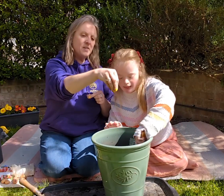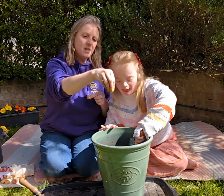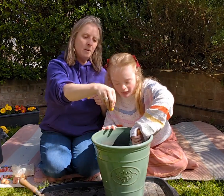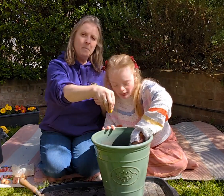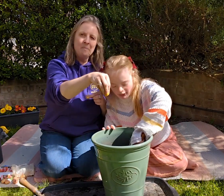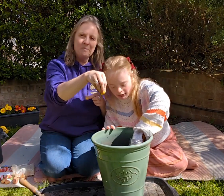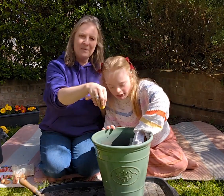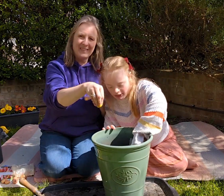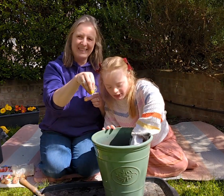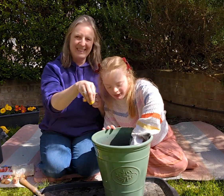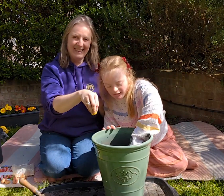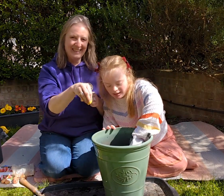them?